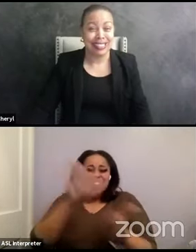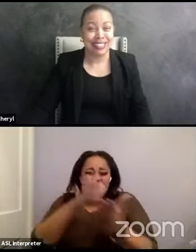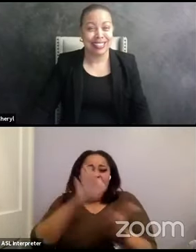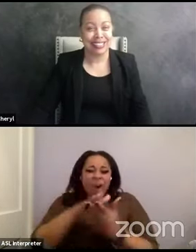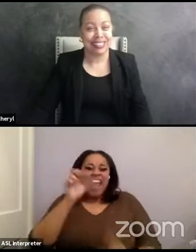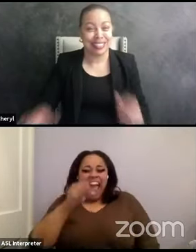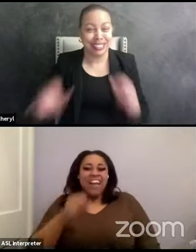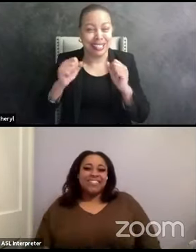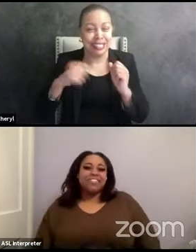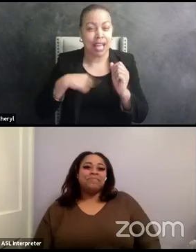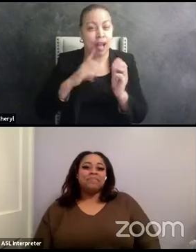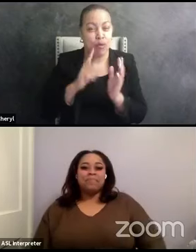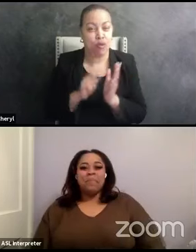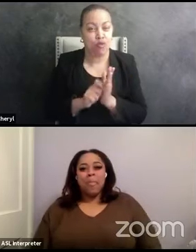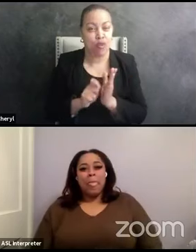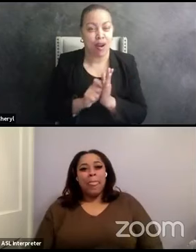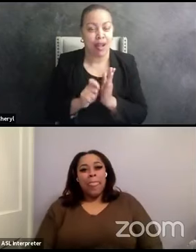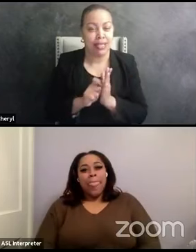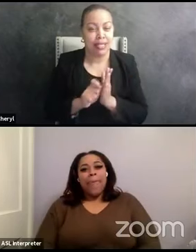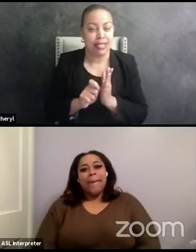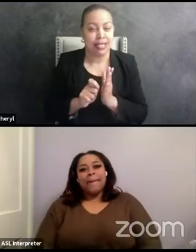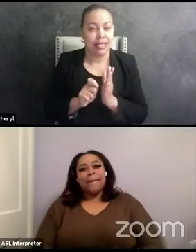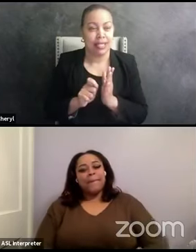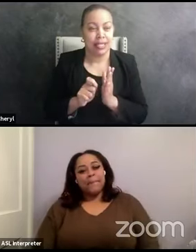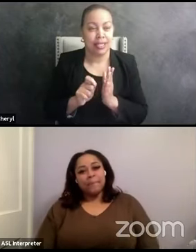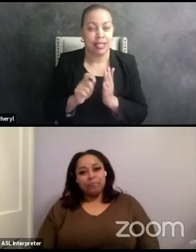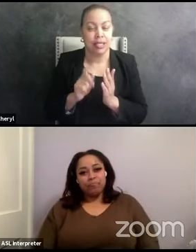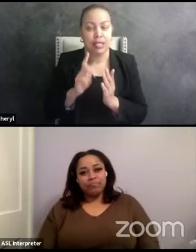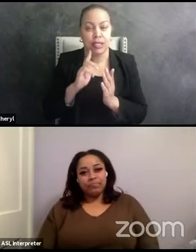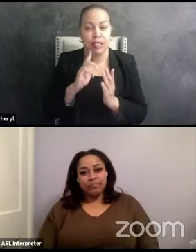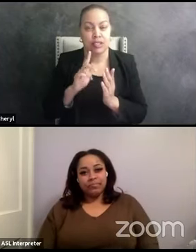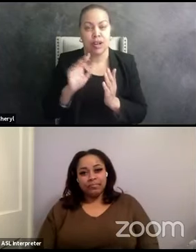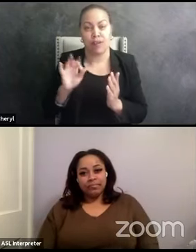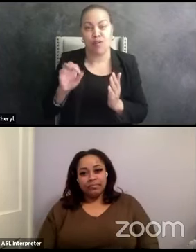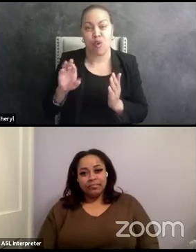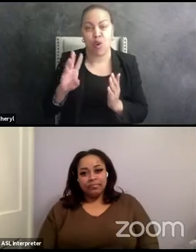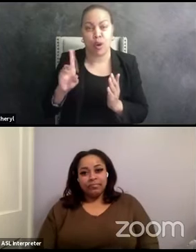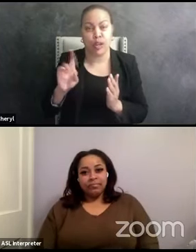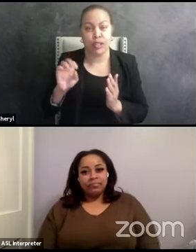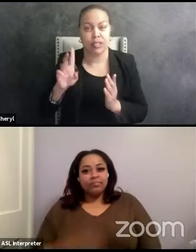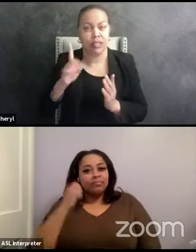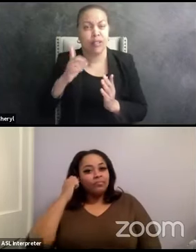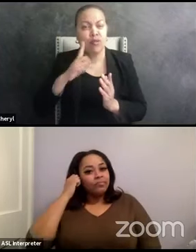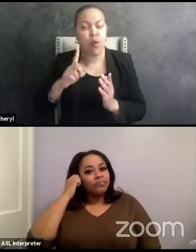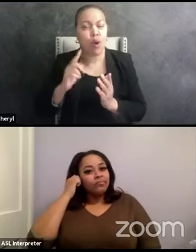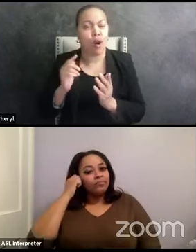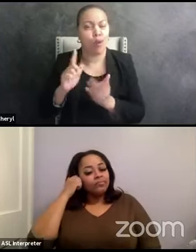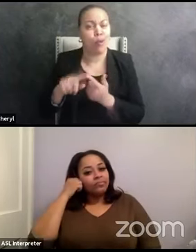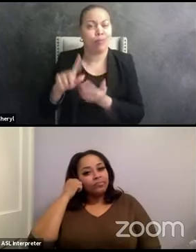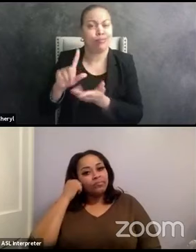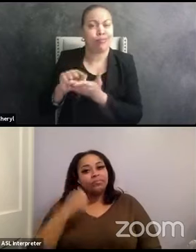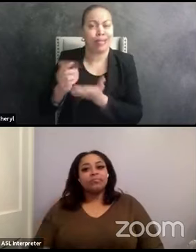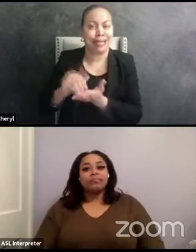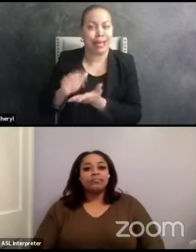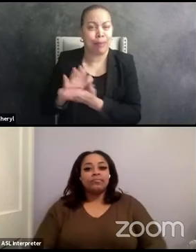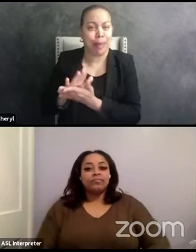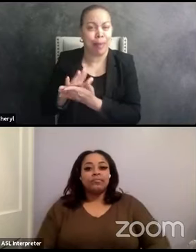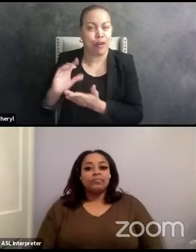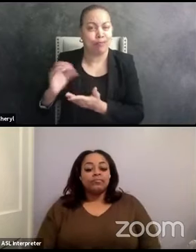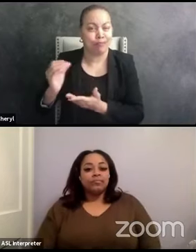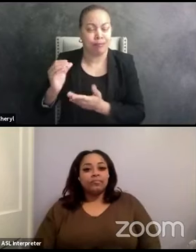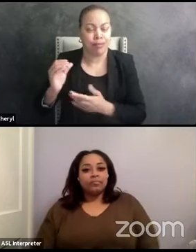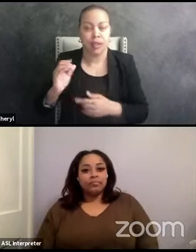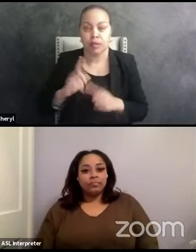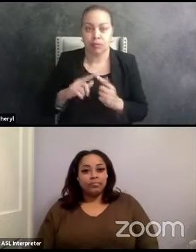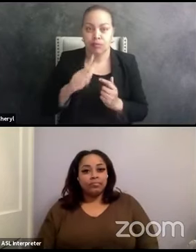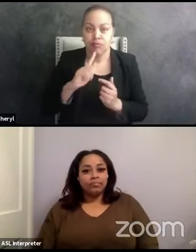I'm going to be writing this. I'm going to be writing the foreword to the paperback. And if there is one thing that I feel like, what's interesting is so many conversations we